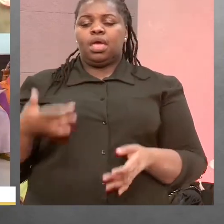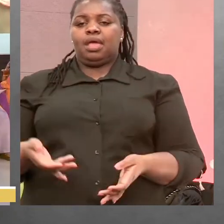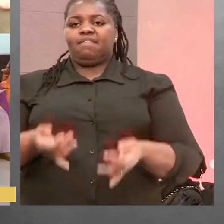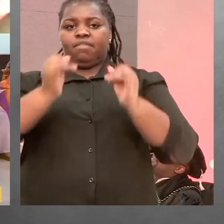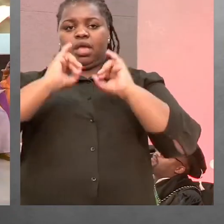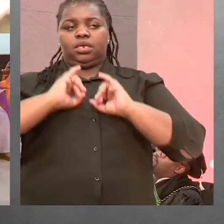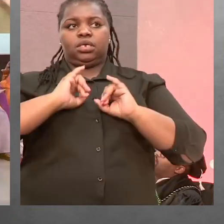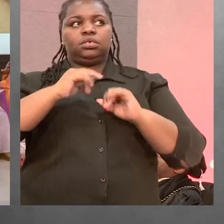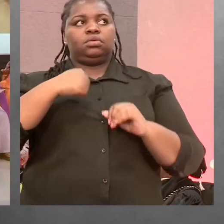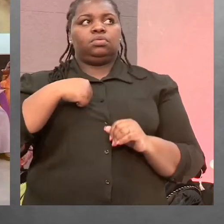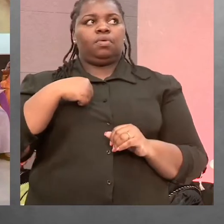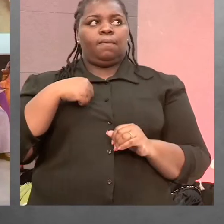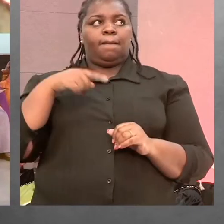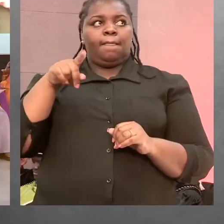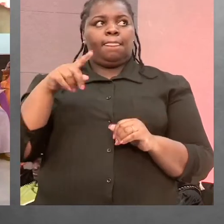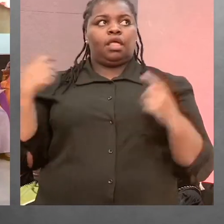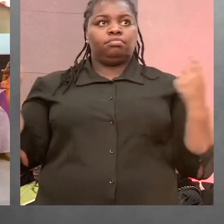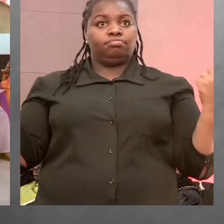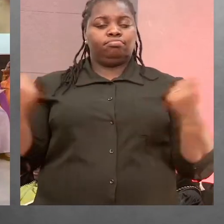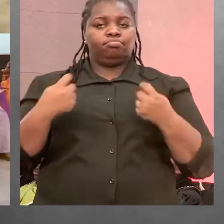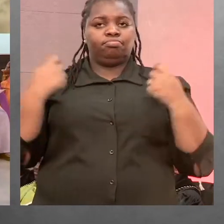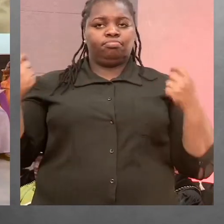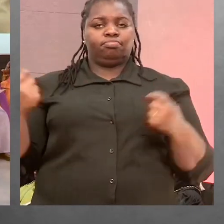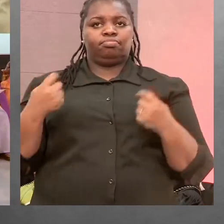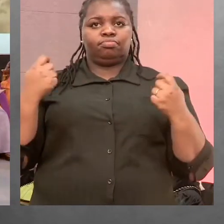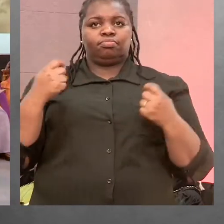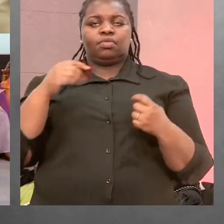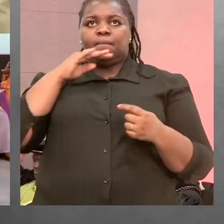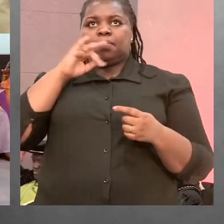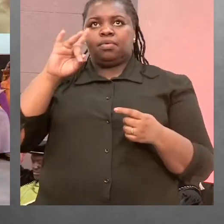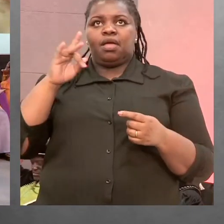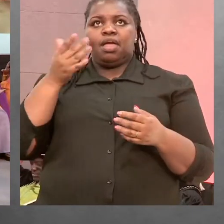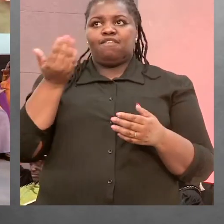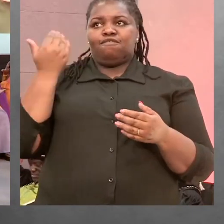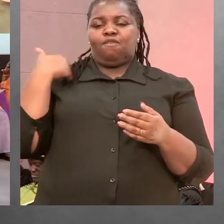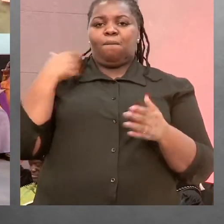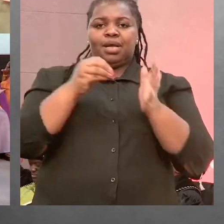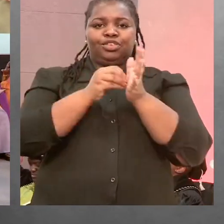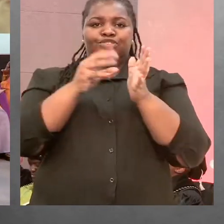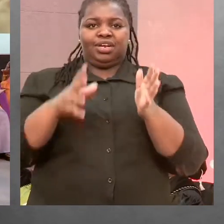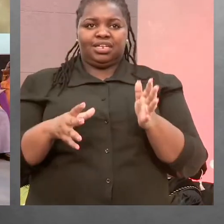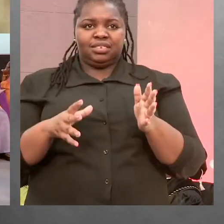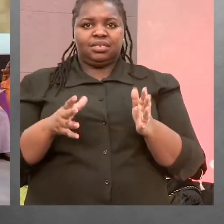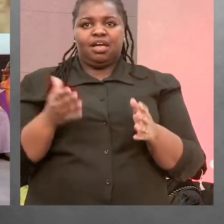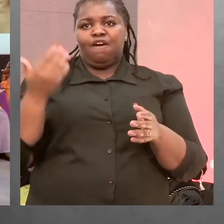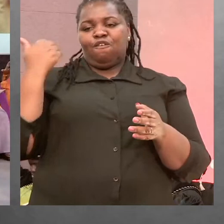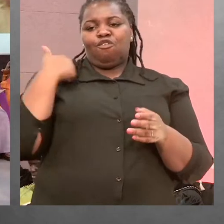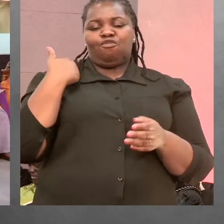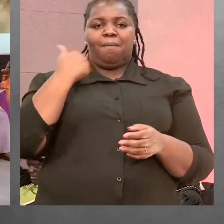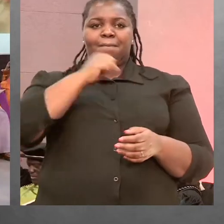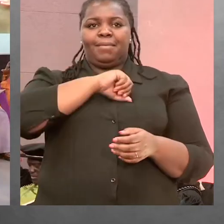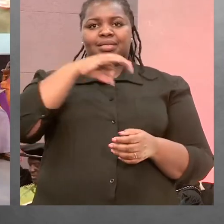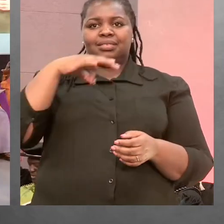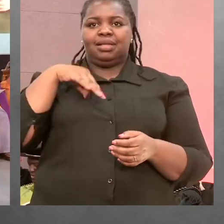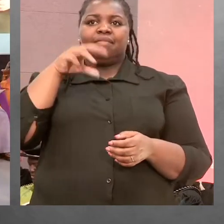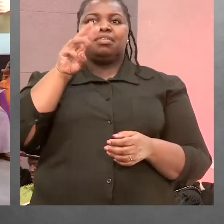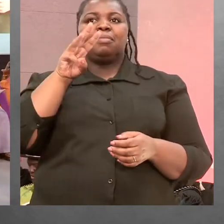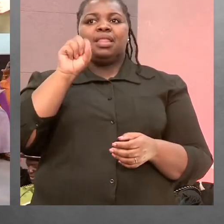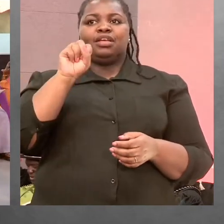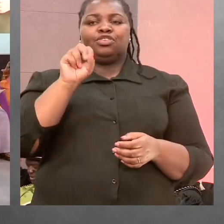invited into a prestige event of a former student, a former staff member of